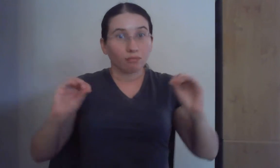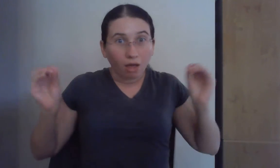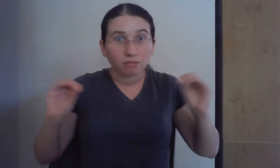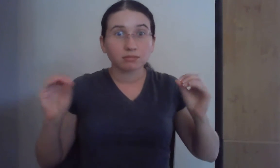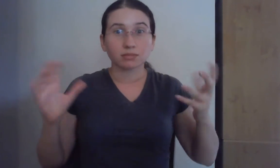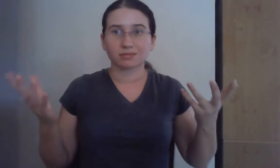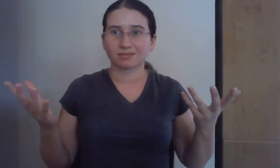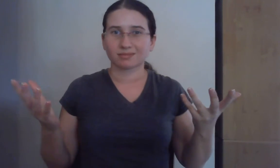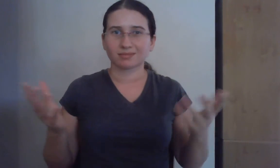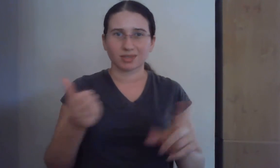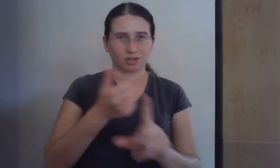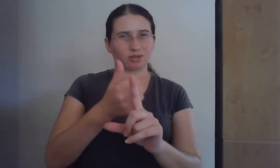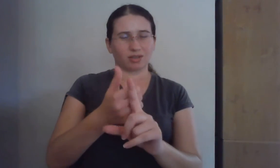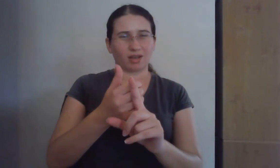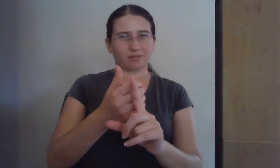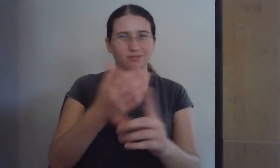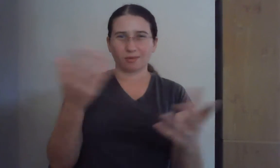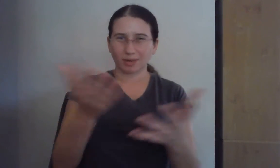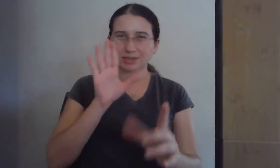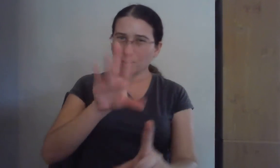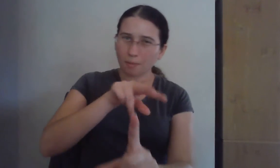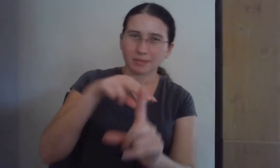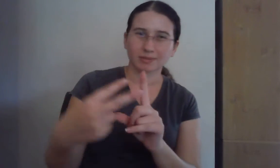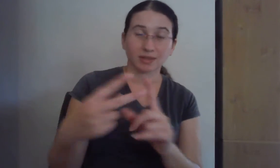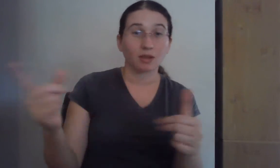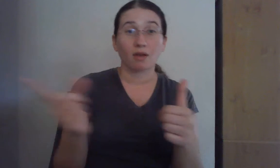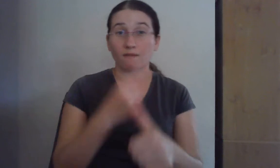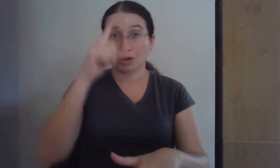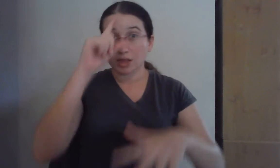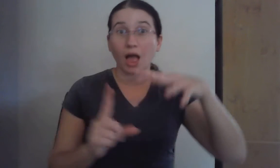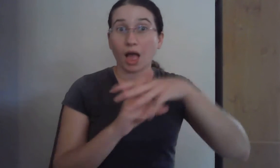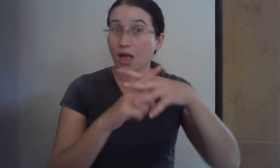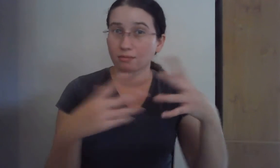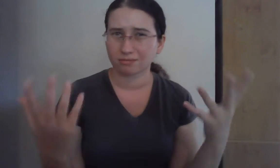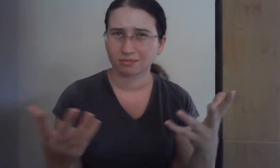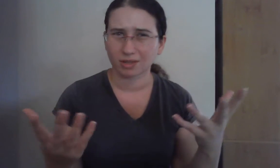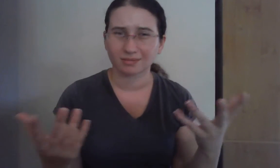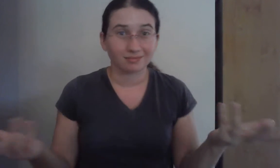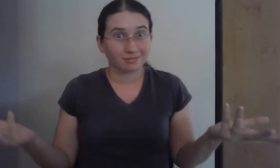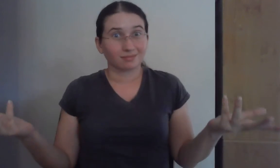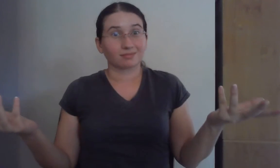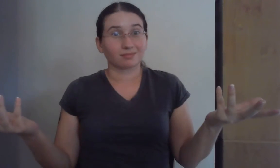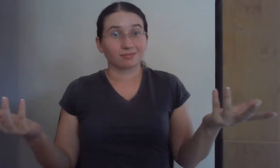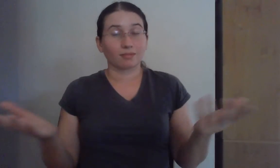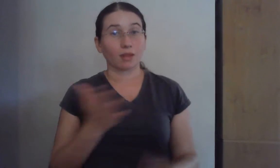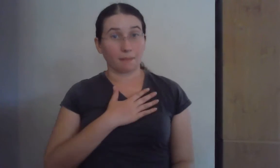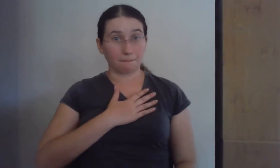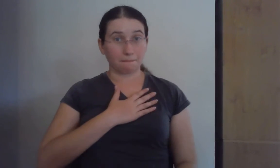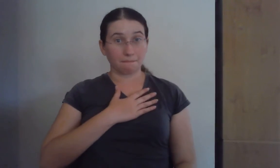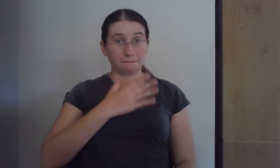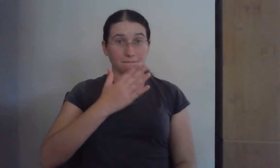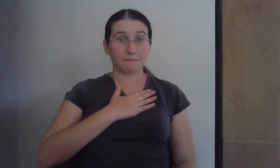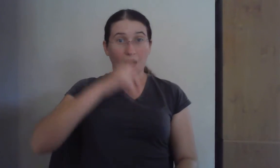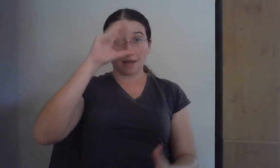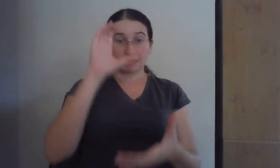How would you interpret this? What's the first thought that pops in your head? My beliefs led me to wonder what I had done or